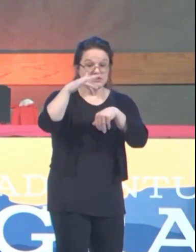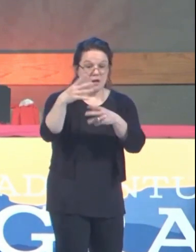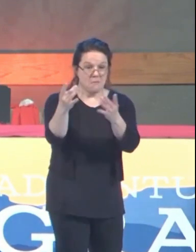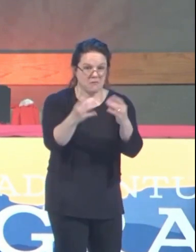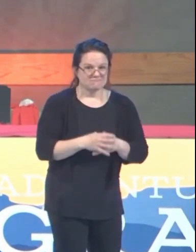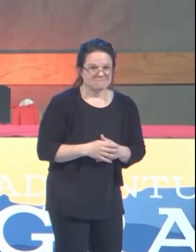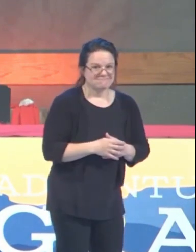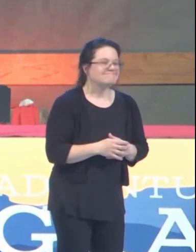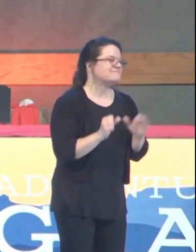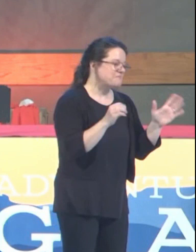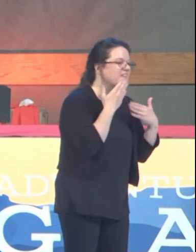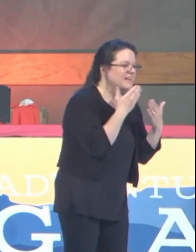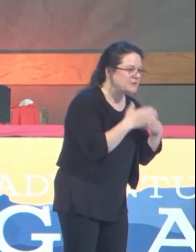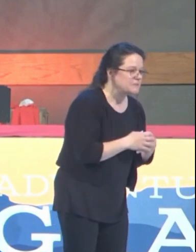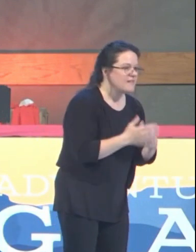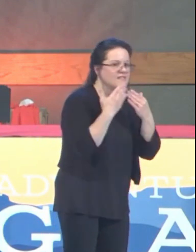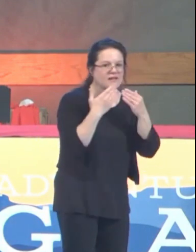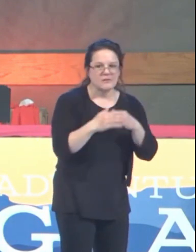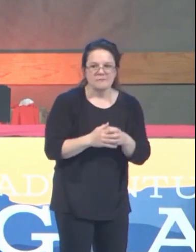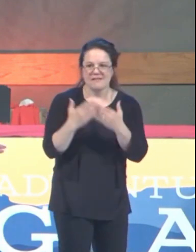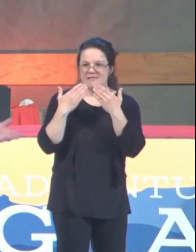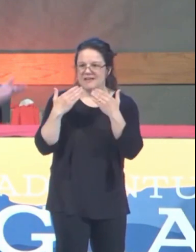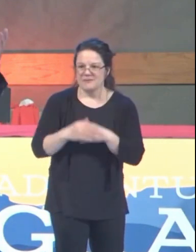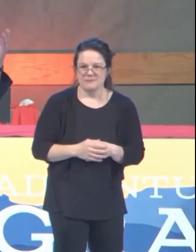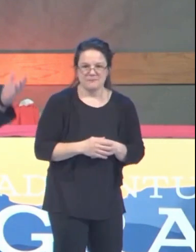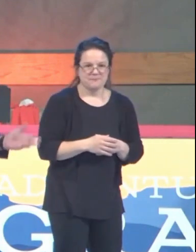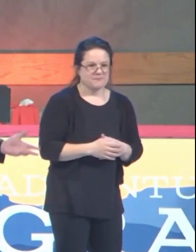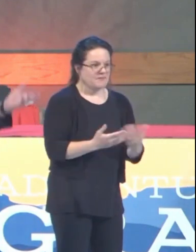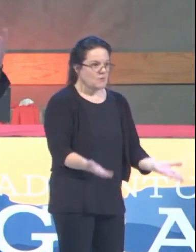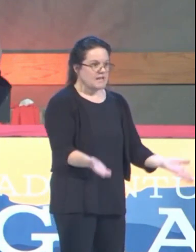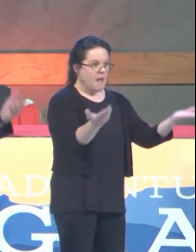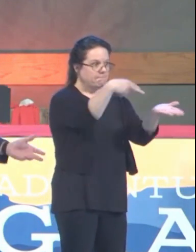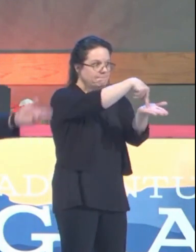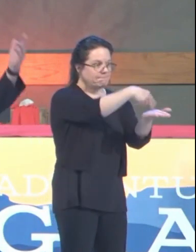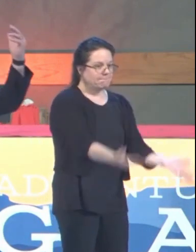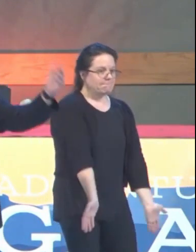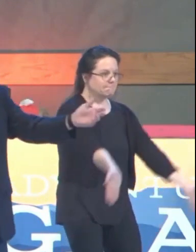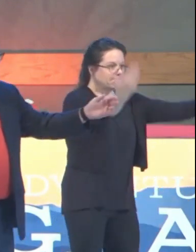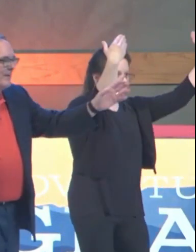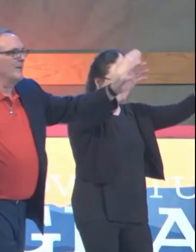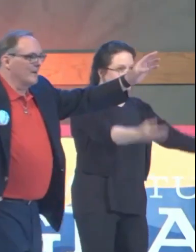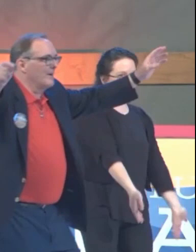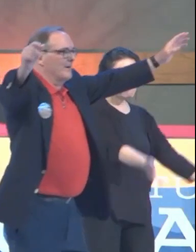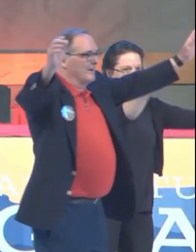So thank you, thank you, thank you. Get up, get up. There's the applause.